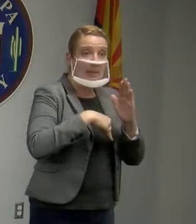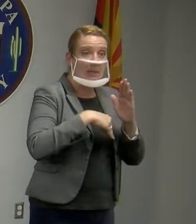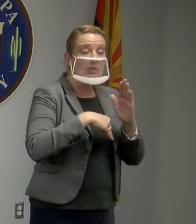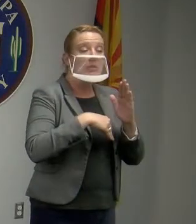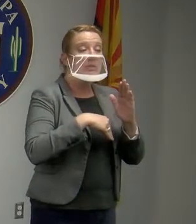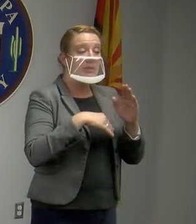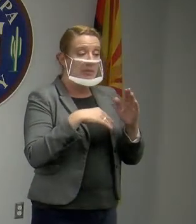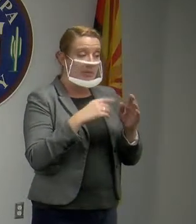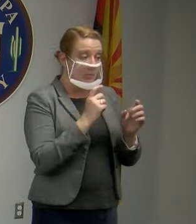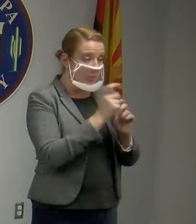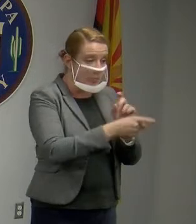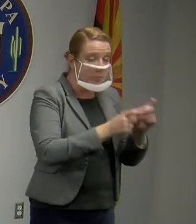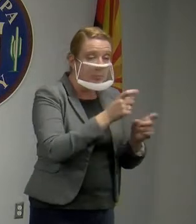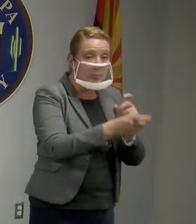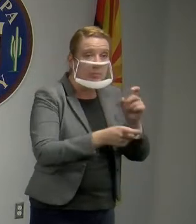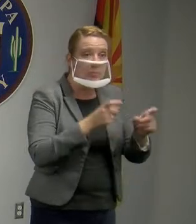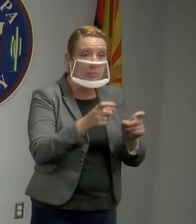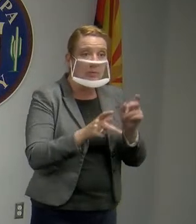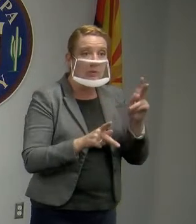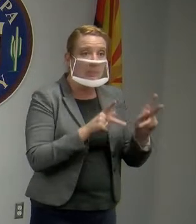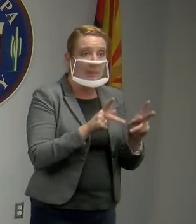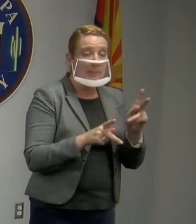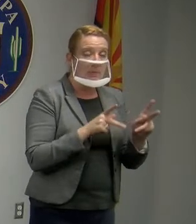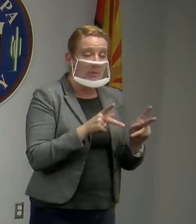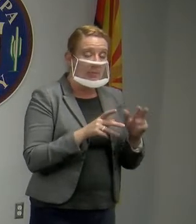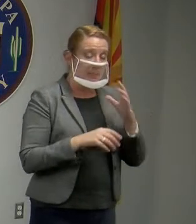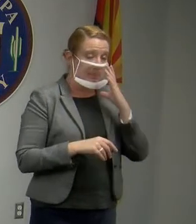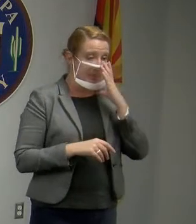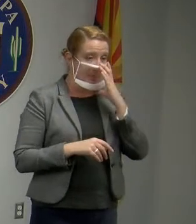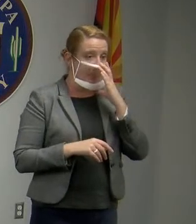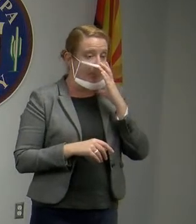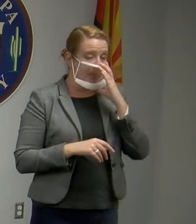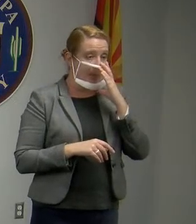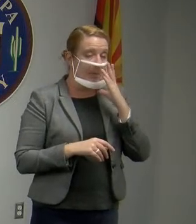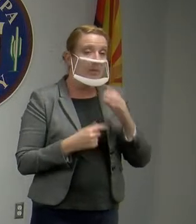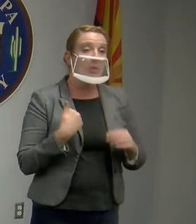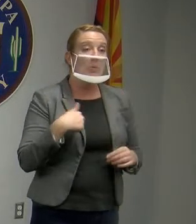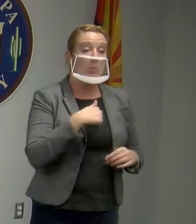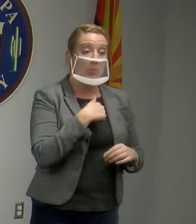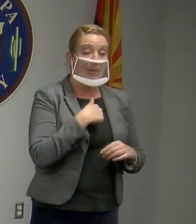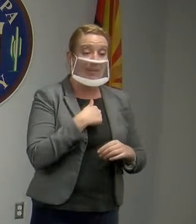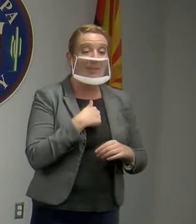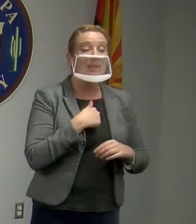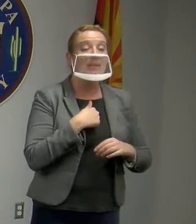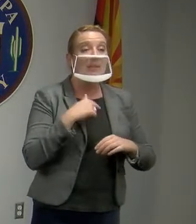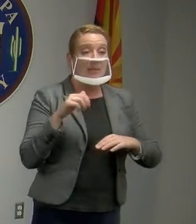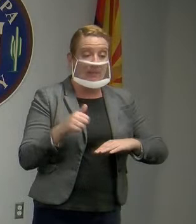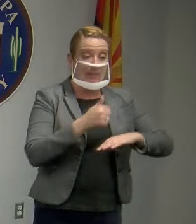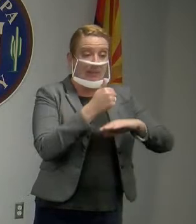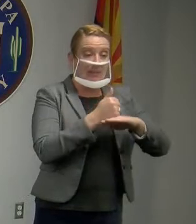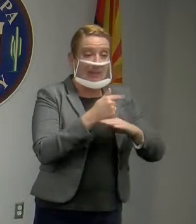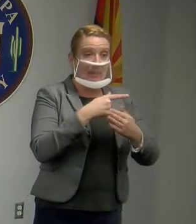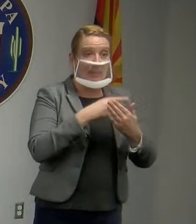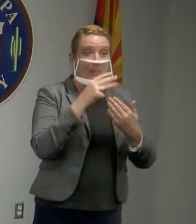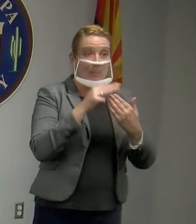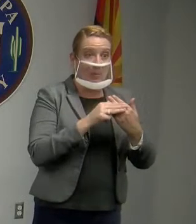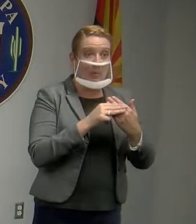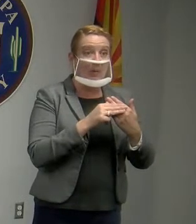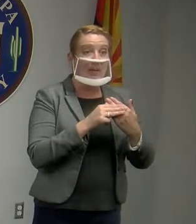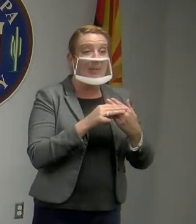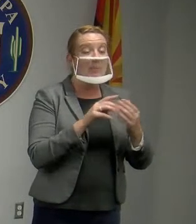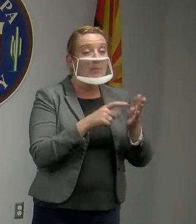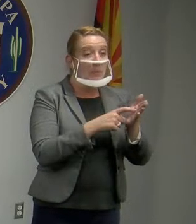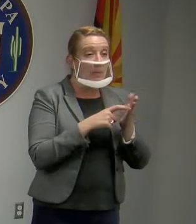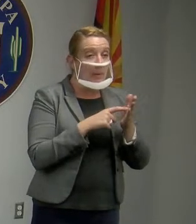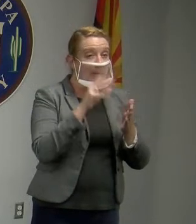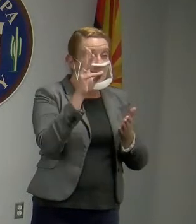repurposed staff already doing that, and now we are full on implementing this program that was stood up in 6 weeks that would probably normally take about 6